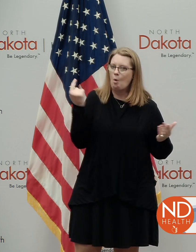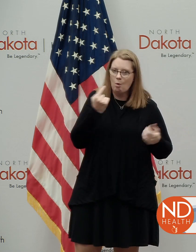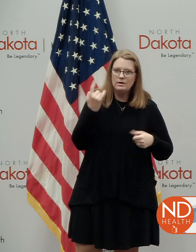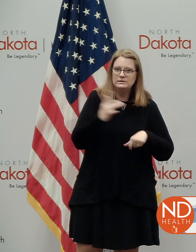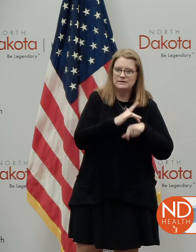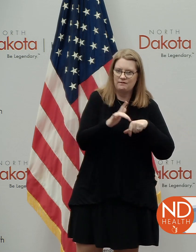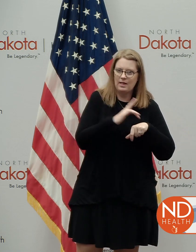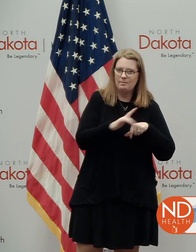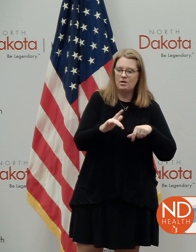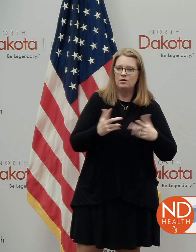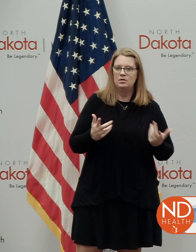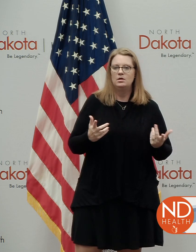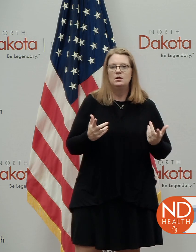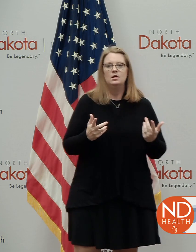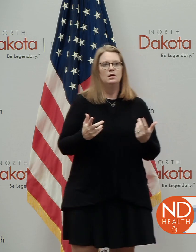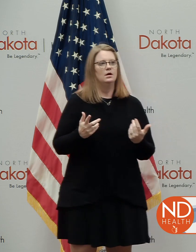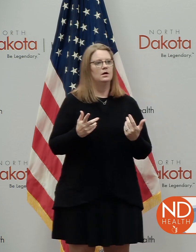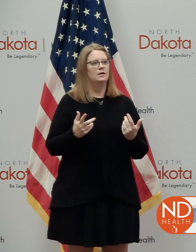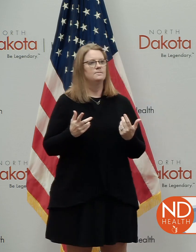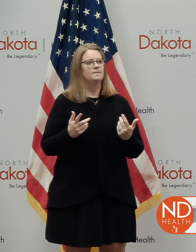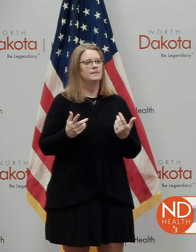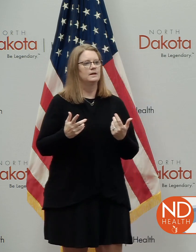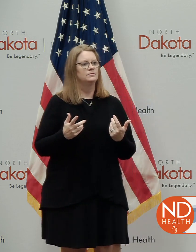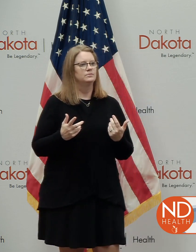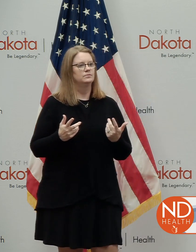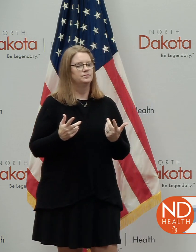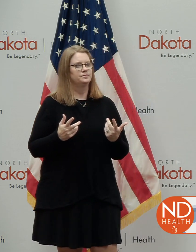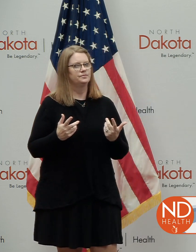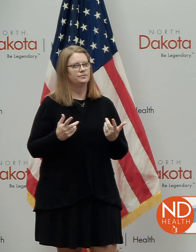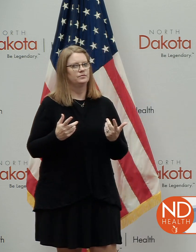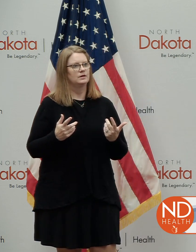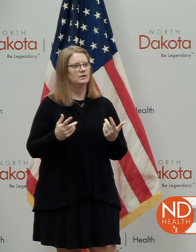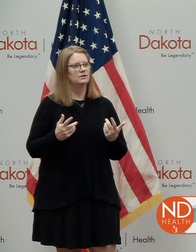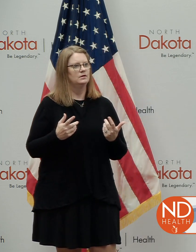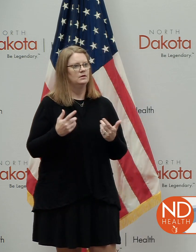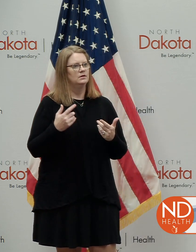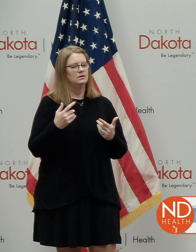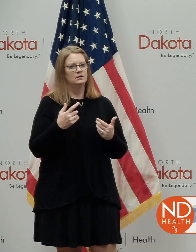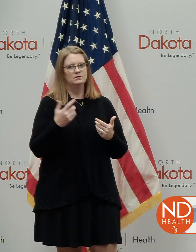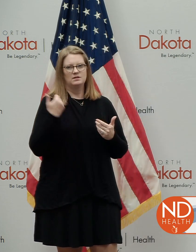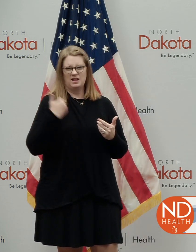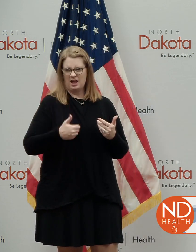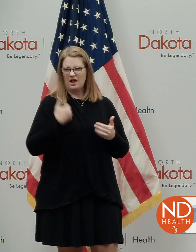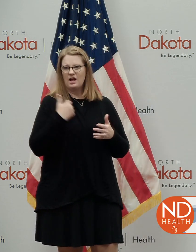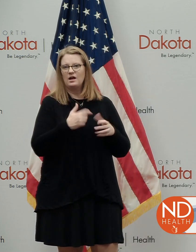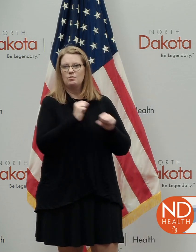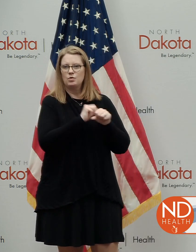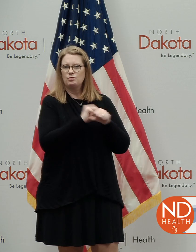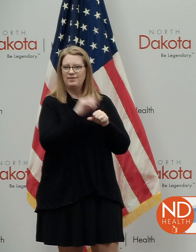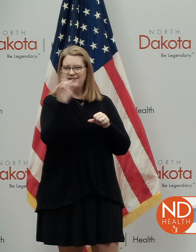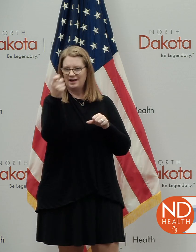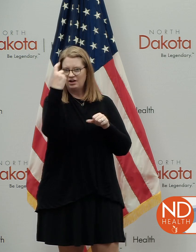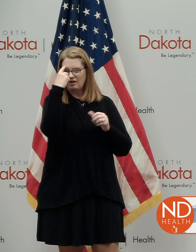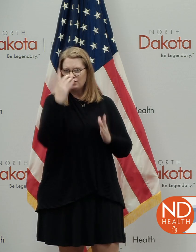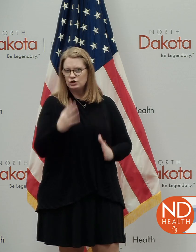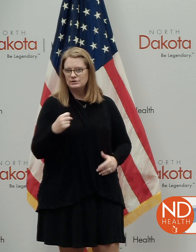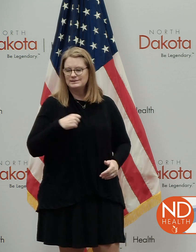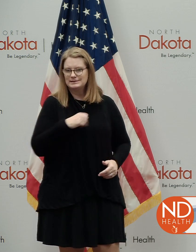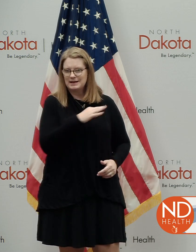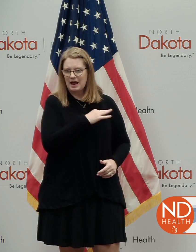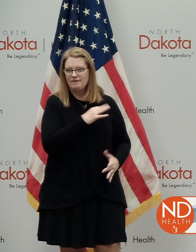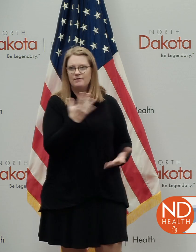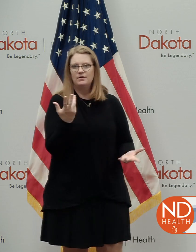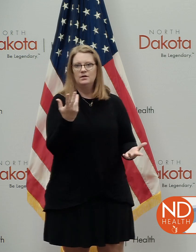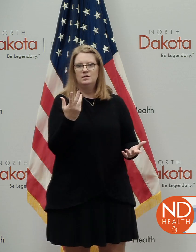available. And I know as well that I talked to the governor's staff, and at times they